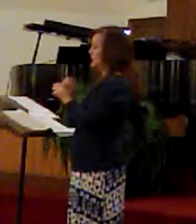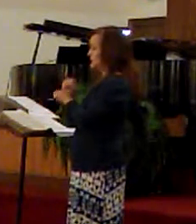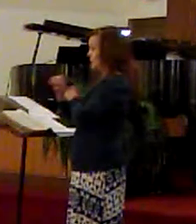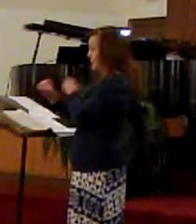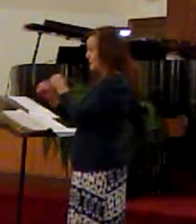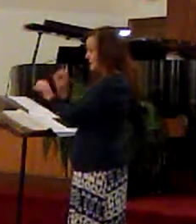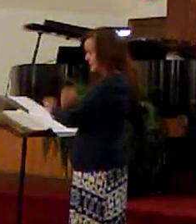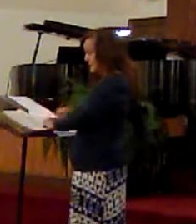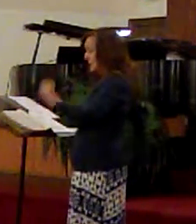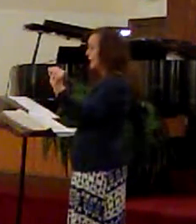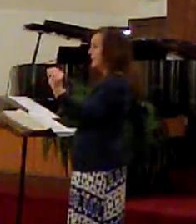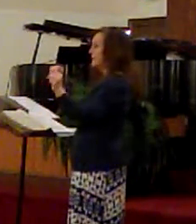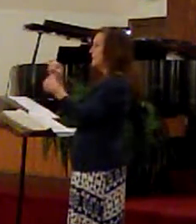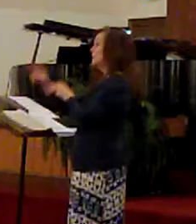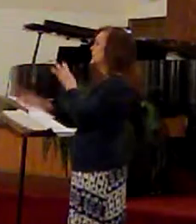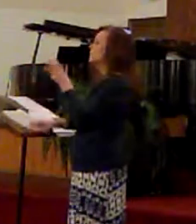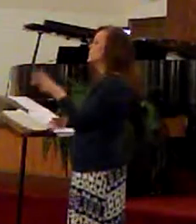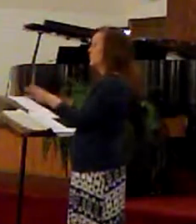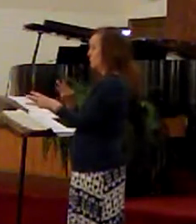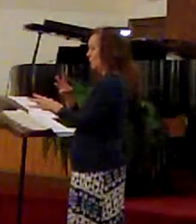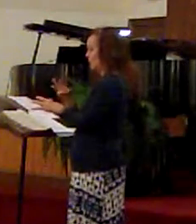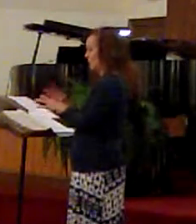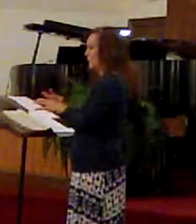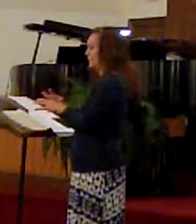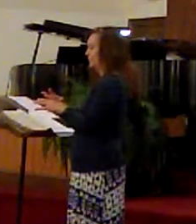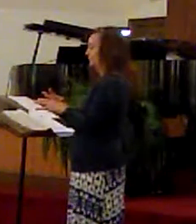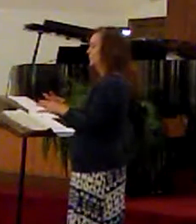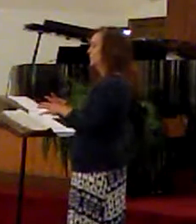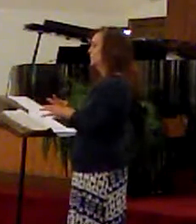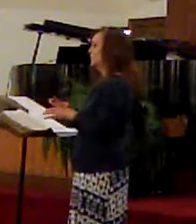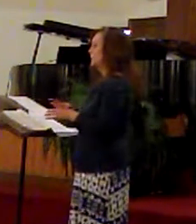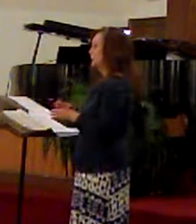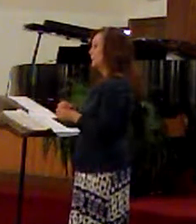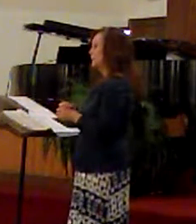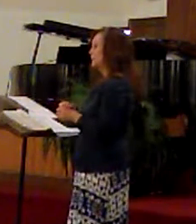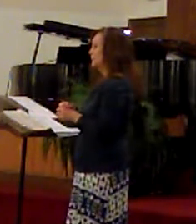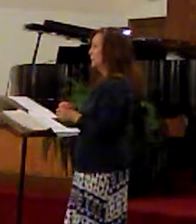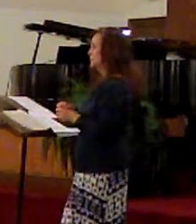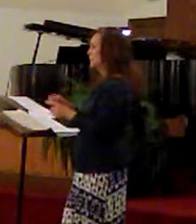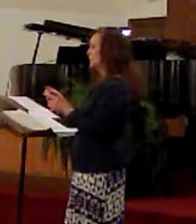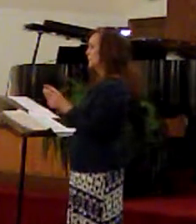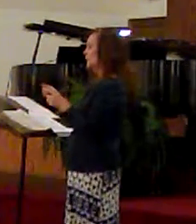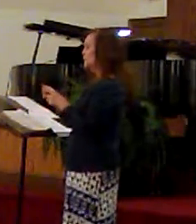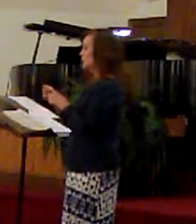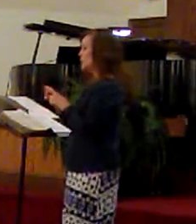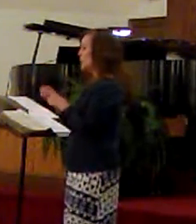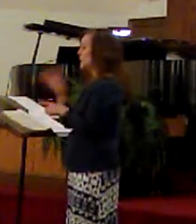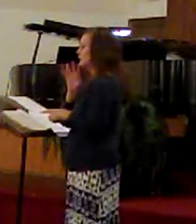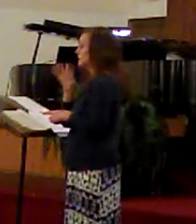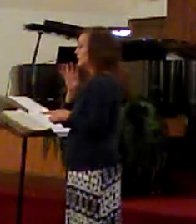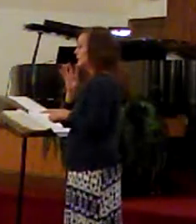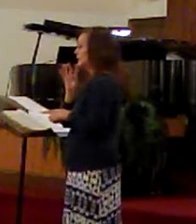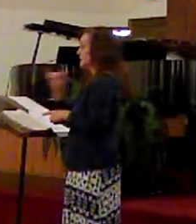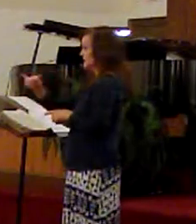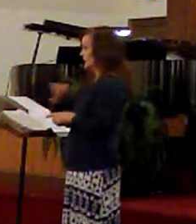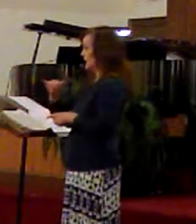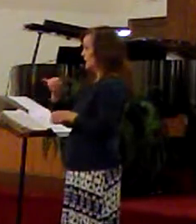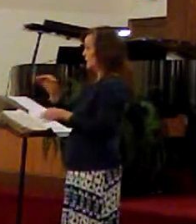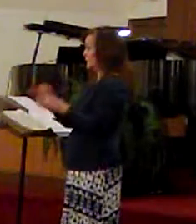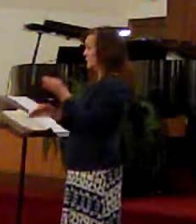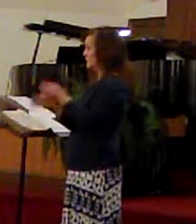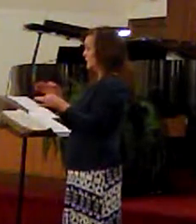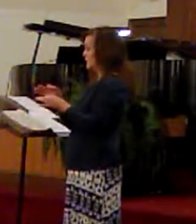receiveth not my words hath one that judgeth him. The word that I have spoken, the same shall judge him in